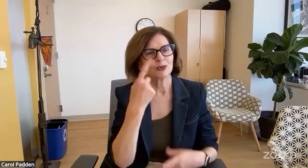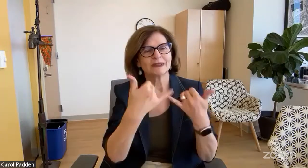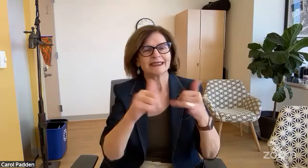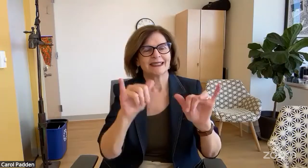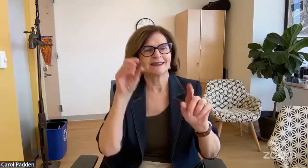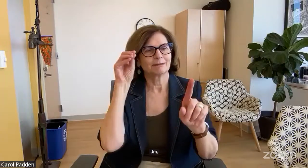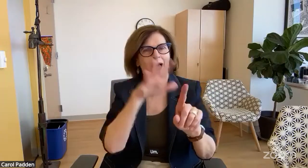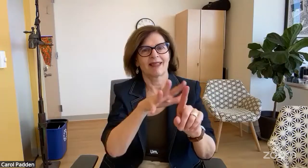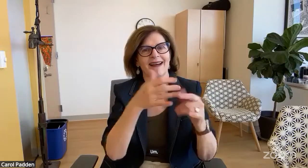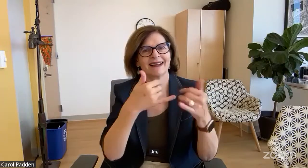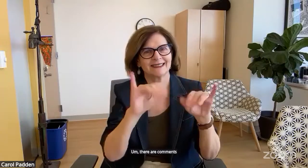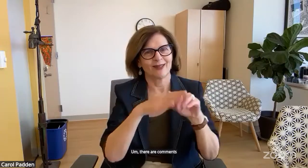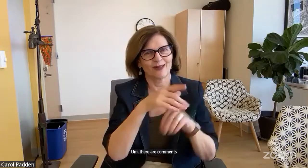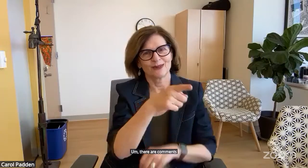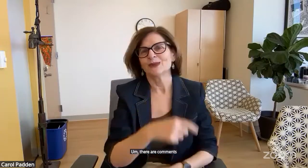There are comments in the chat.